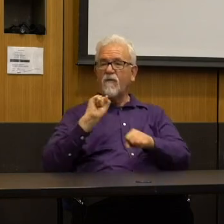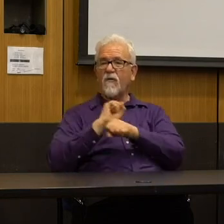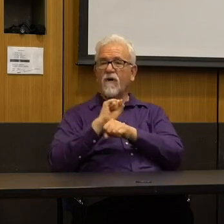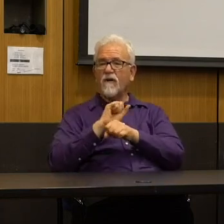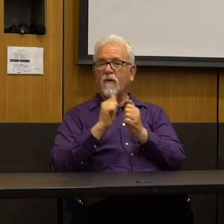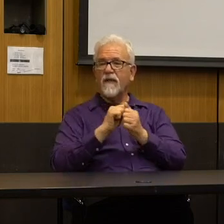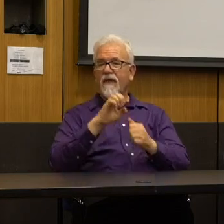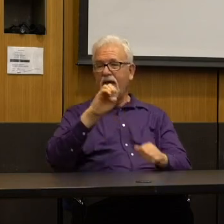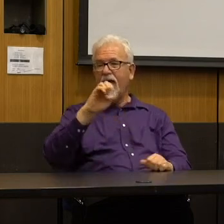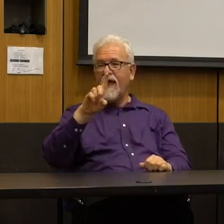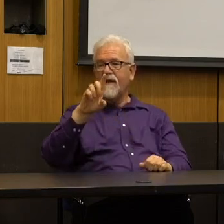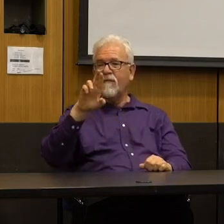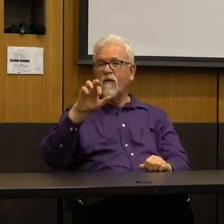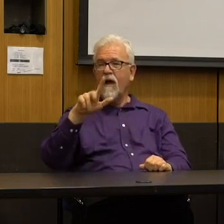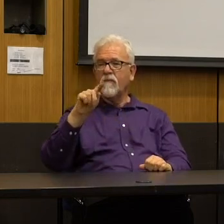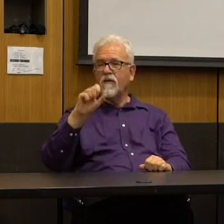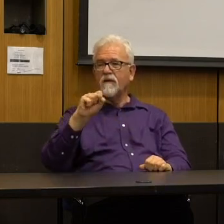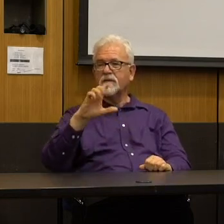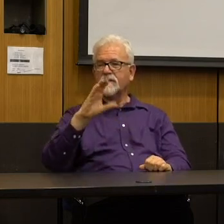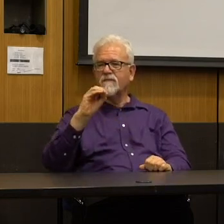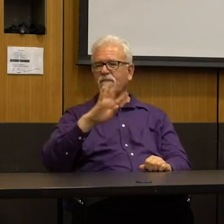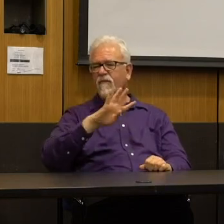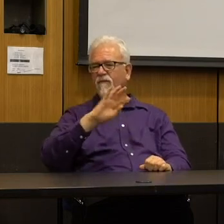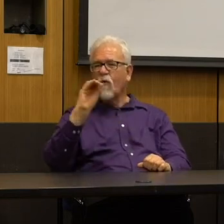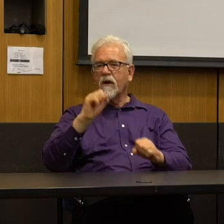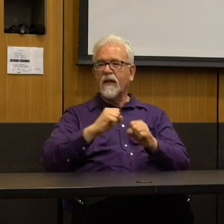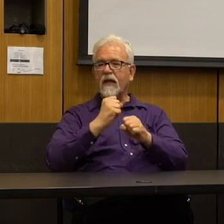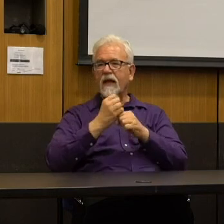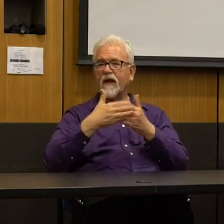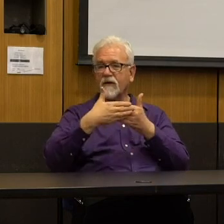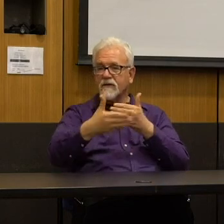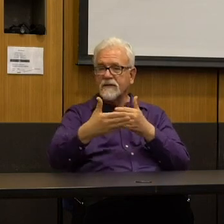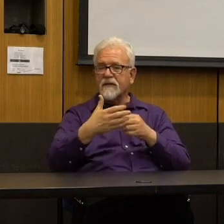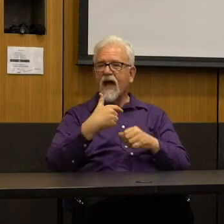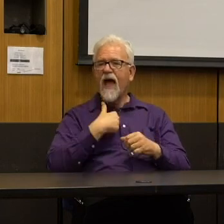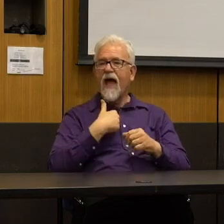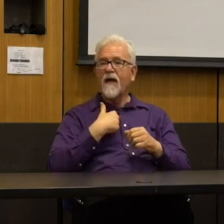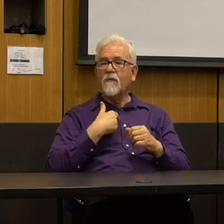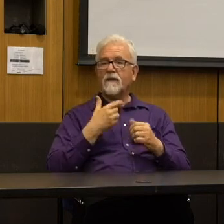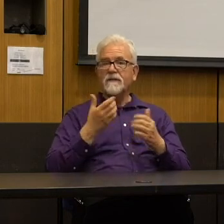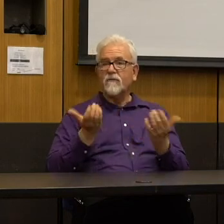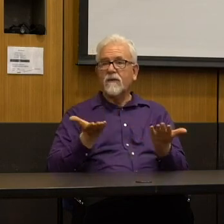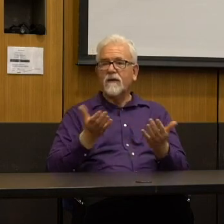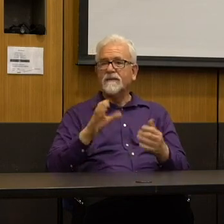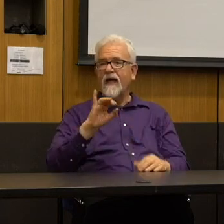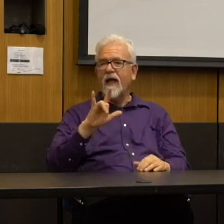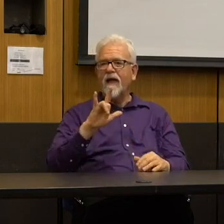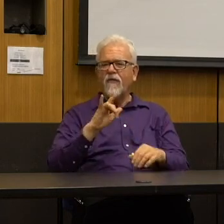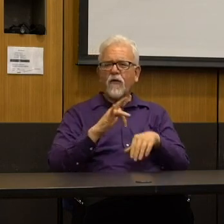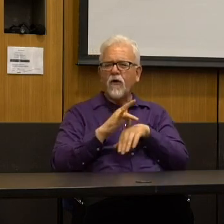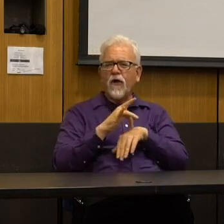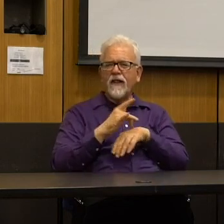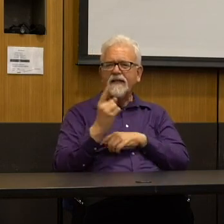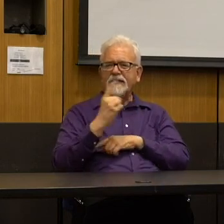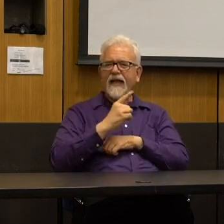Ed Roberts for the next 40 years. I was at CIL in the earliest